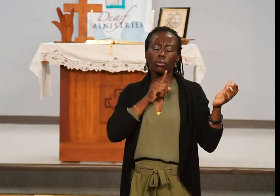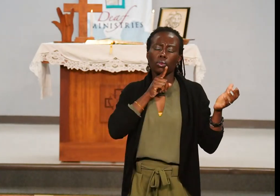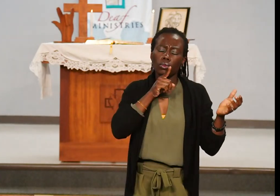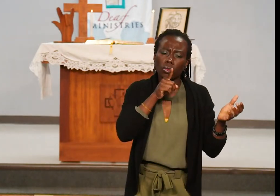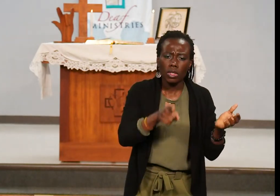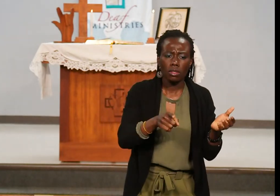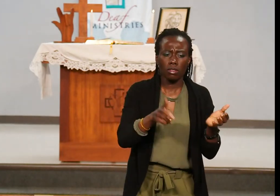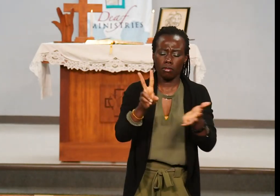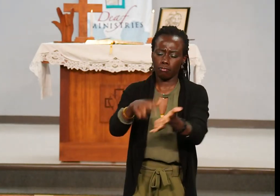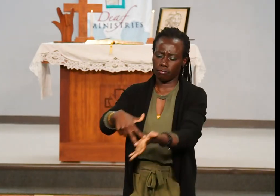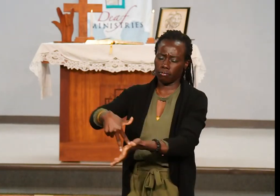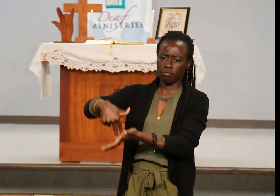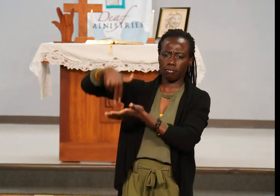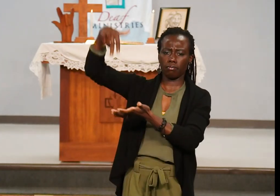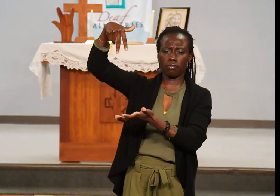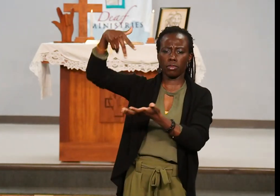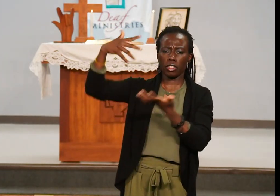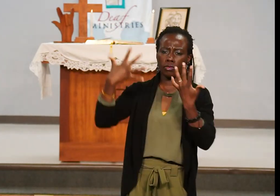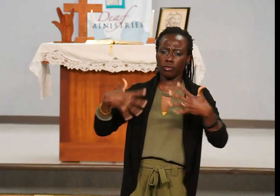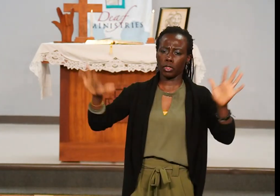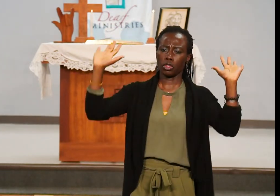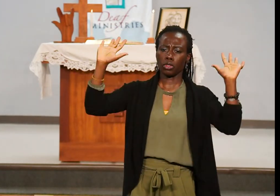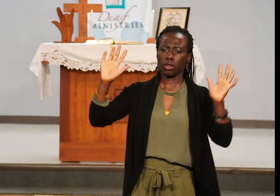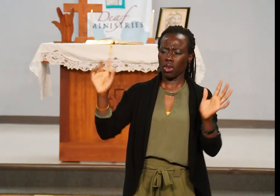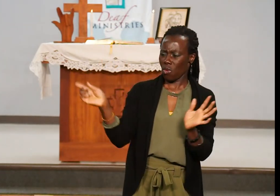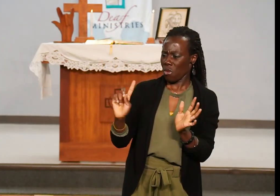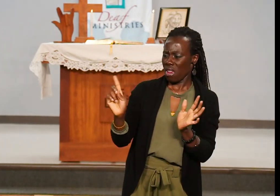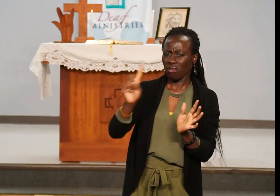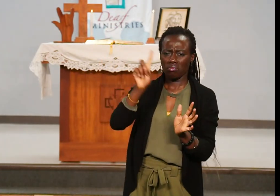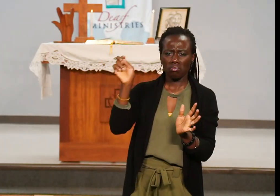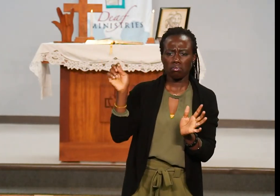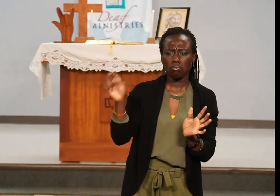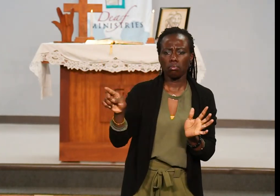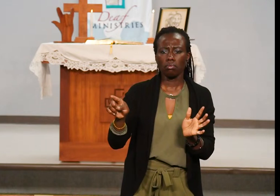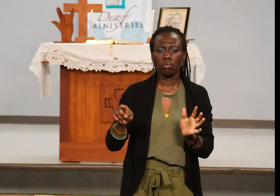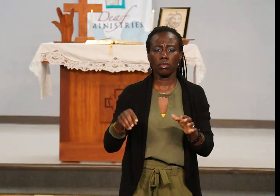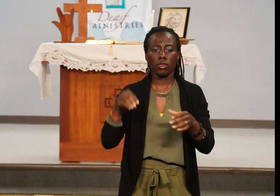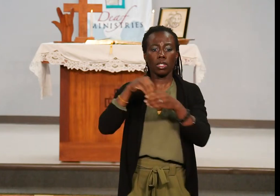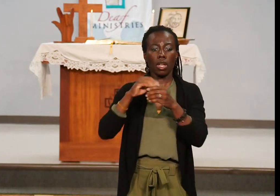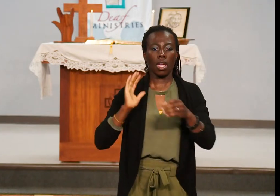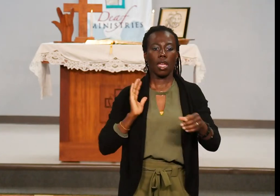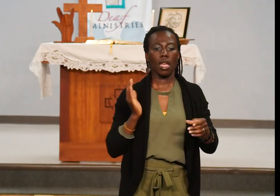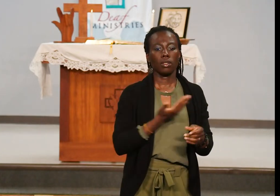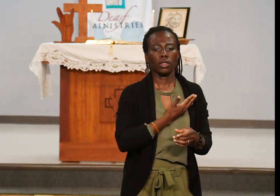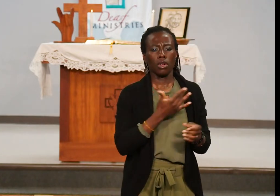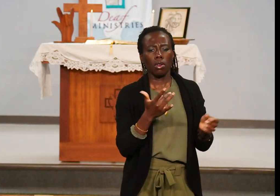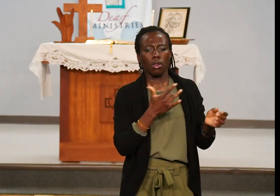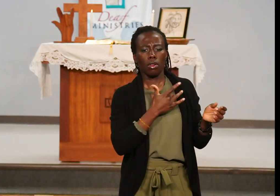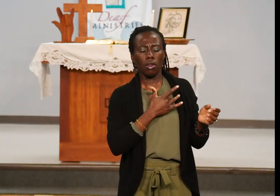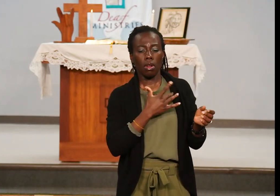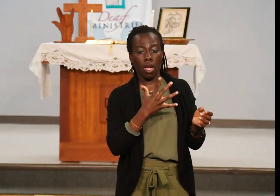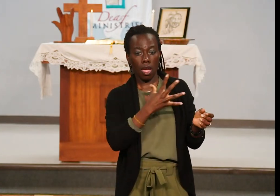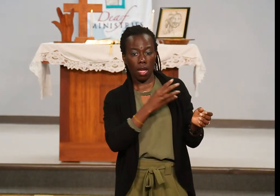Hear you, praise, hallelujah. Christ is risen in our